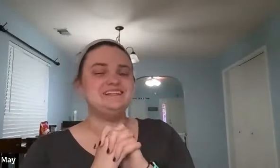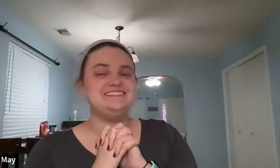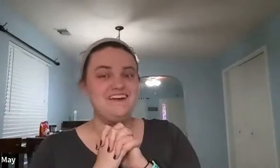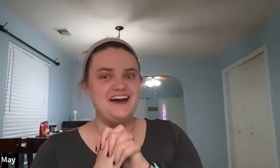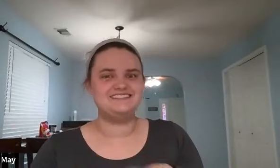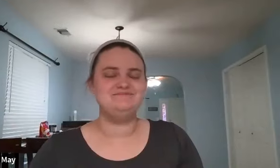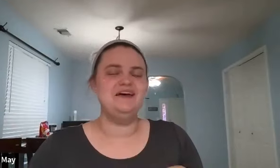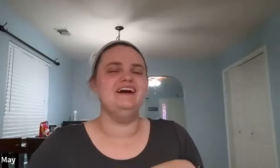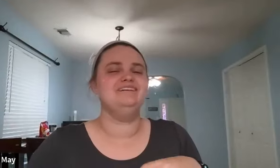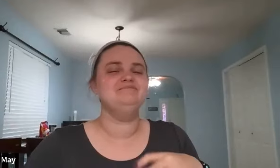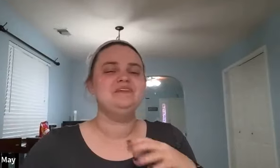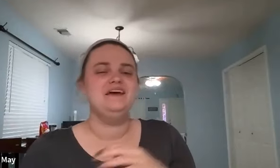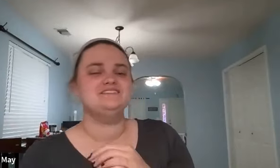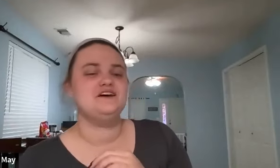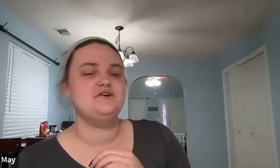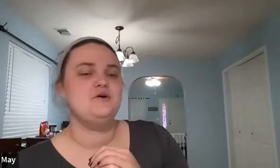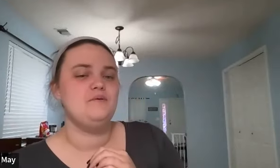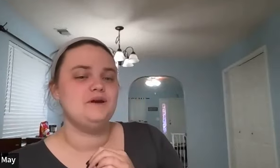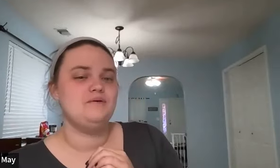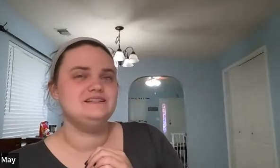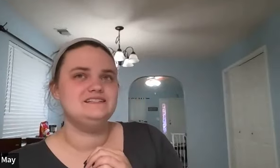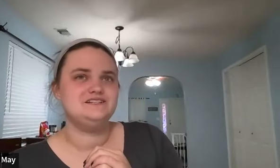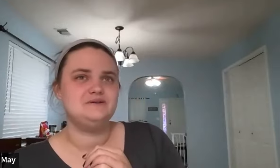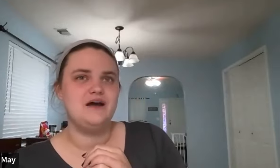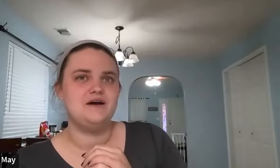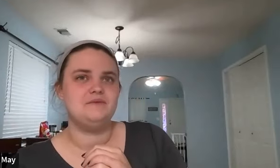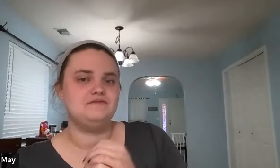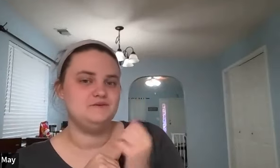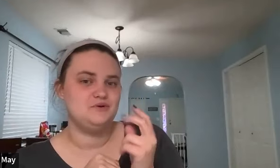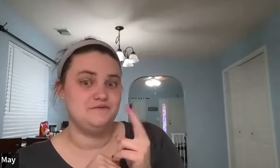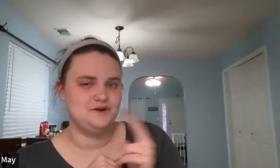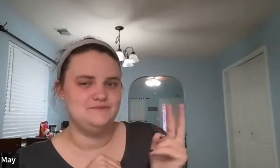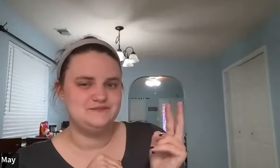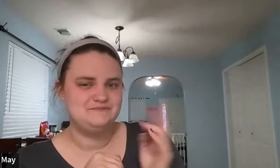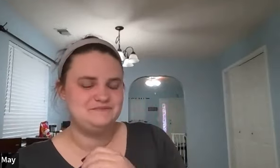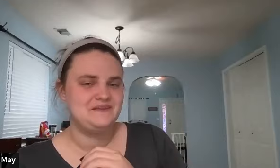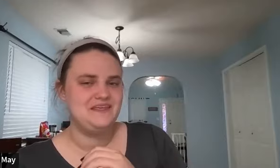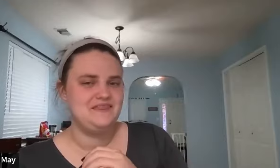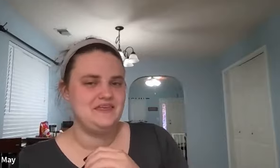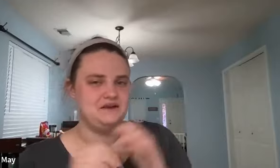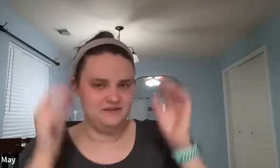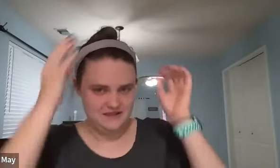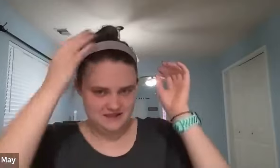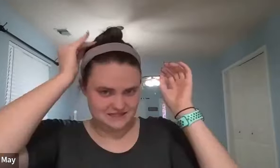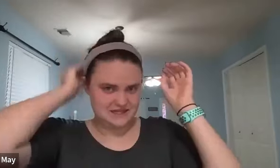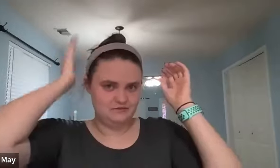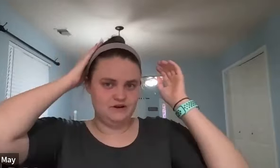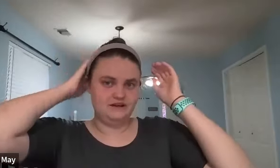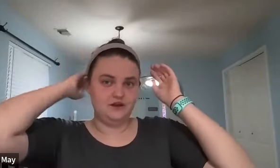it's a lot. So we're going to do a few more verbs that I realized since I wanted to go